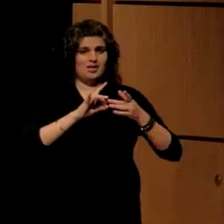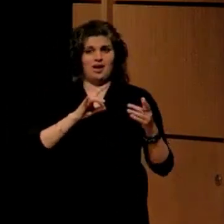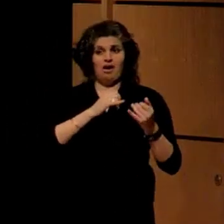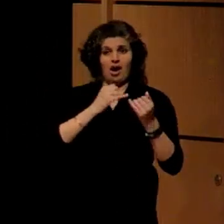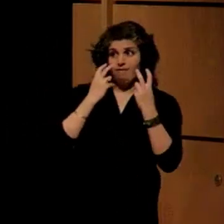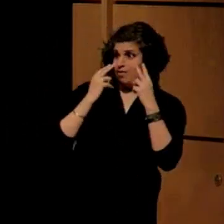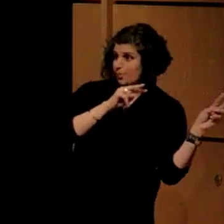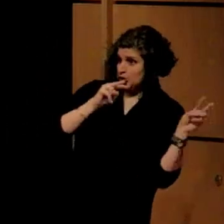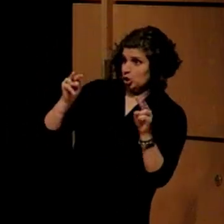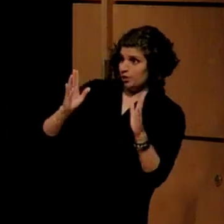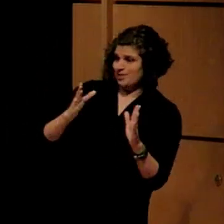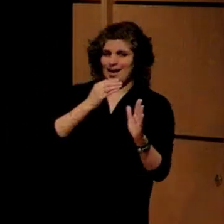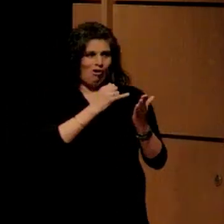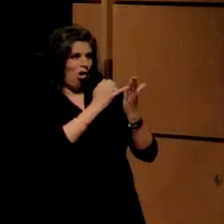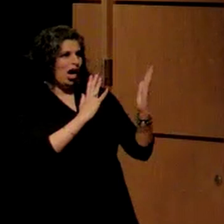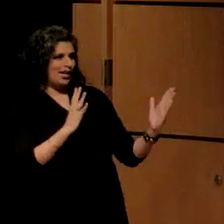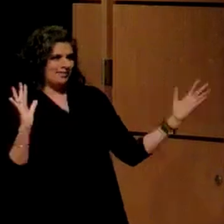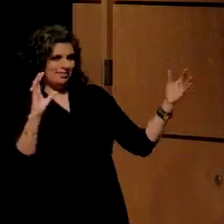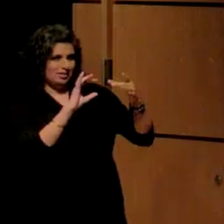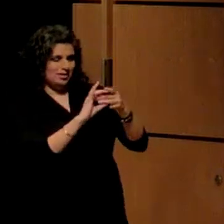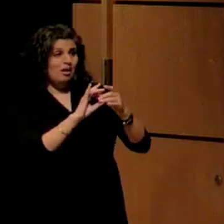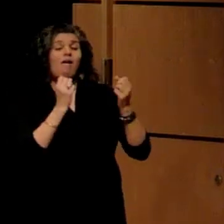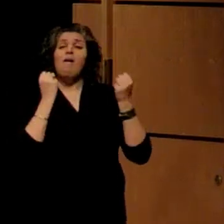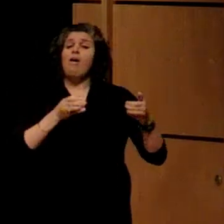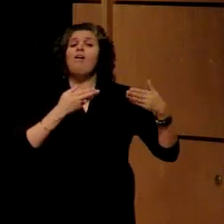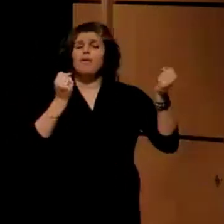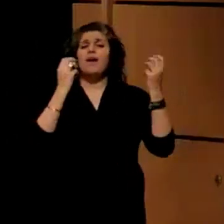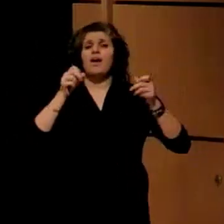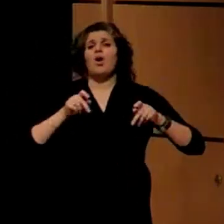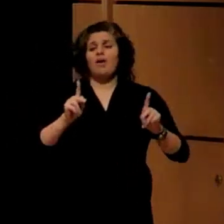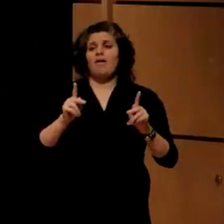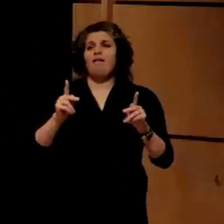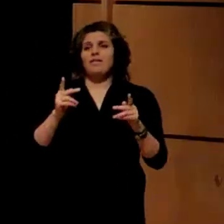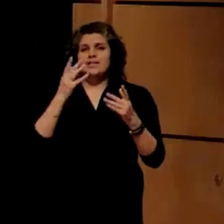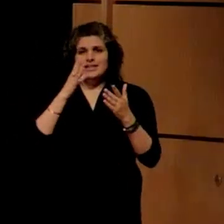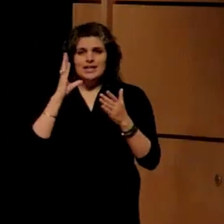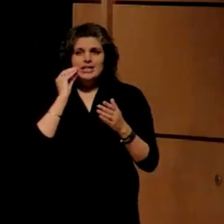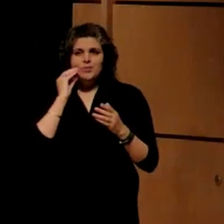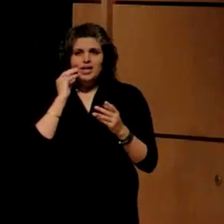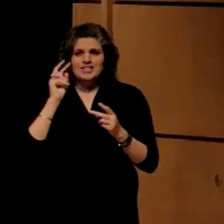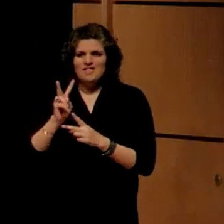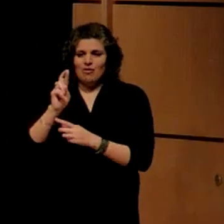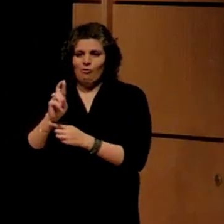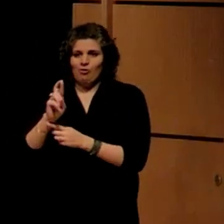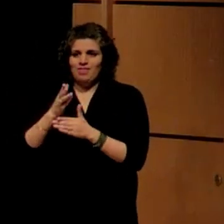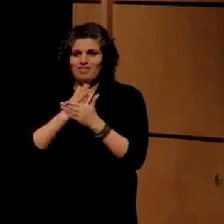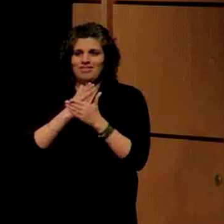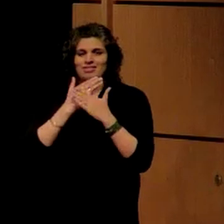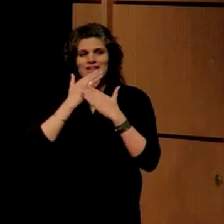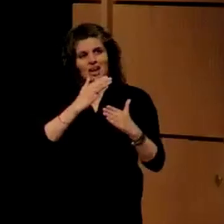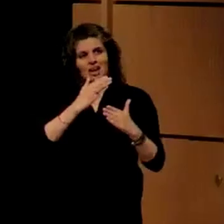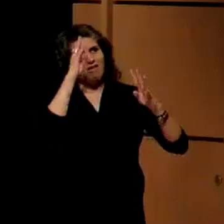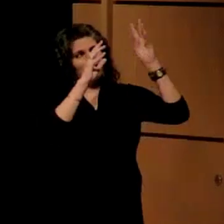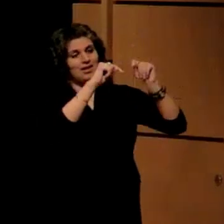artists. We also offered multiple opportunities to experience virtual reality thanks to the creative vision